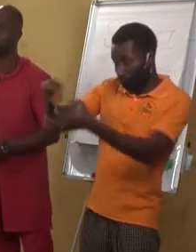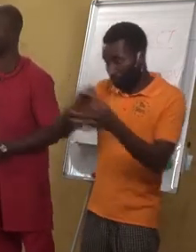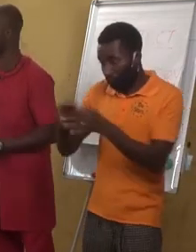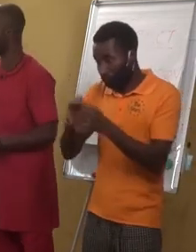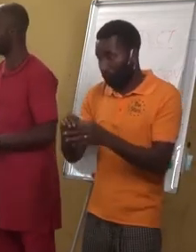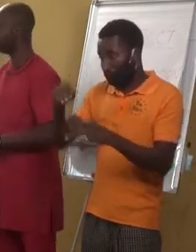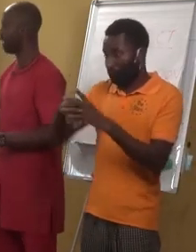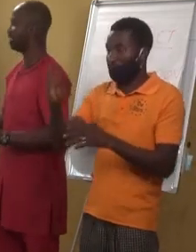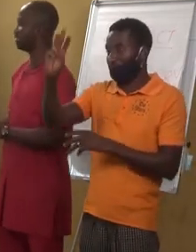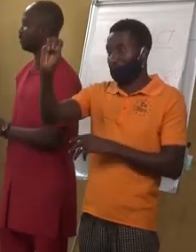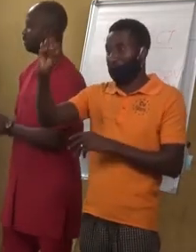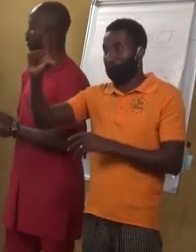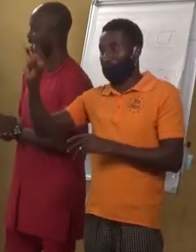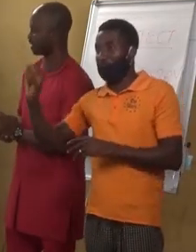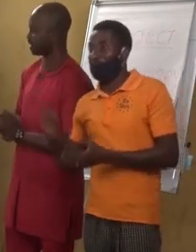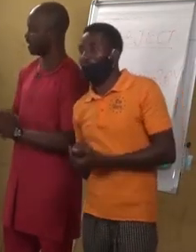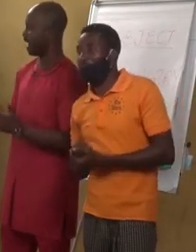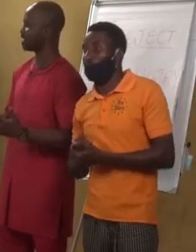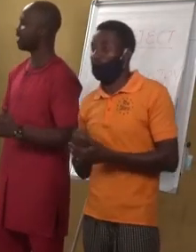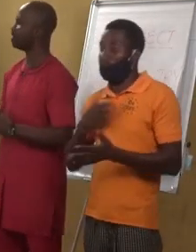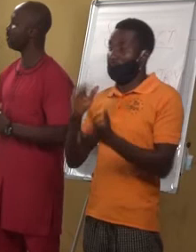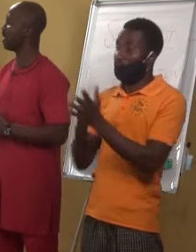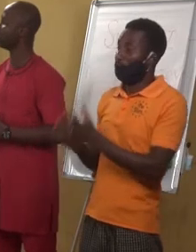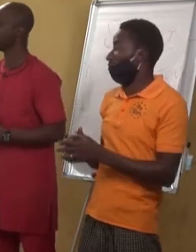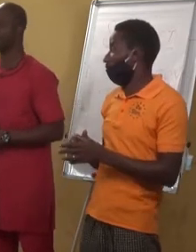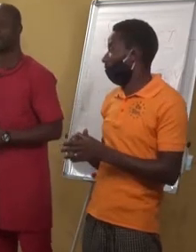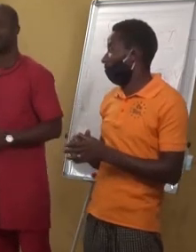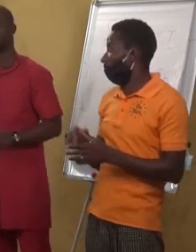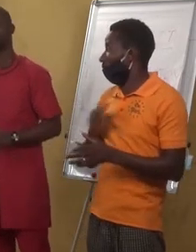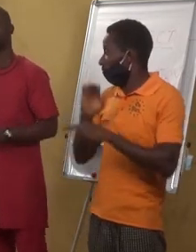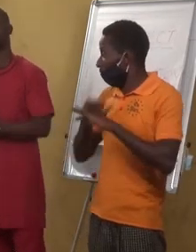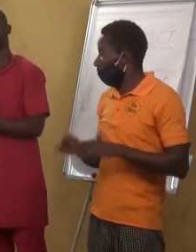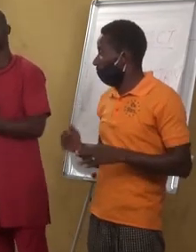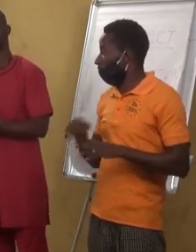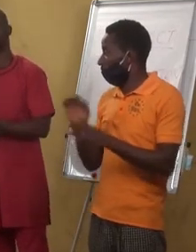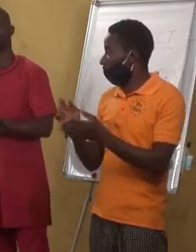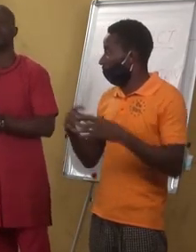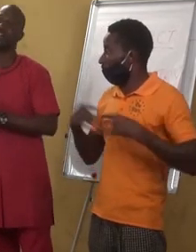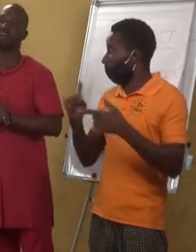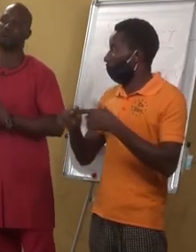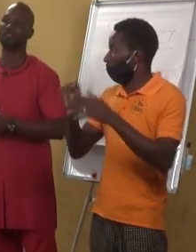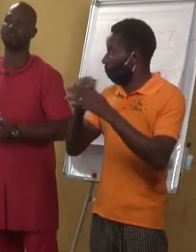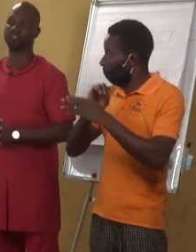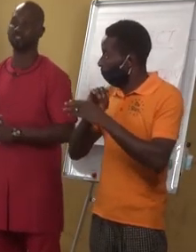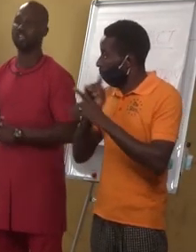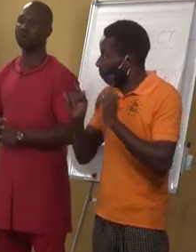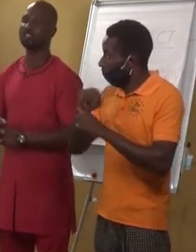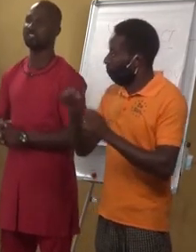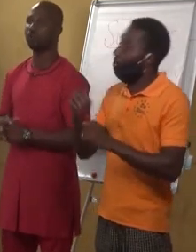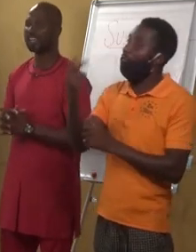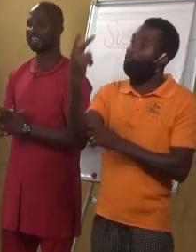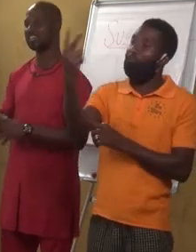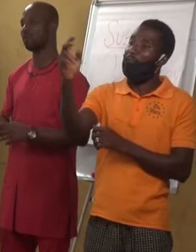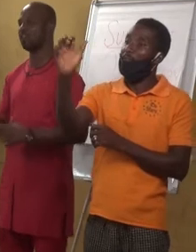the molecules. My distinguished students, as I round up my summary, I would like to quickly talk about van der Waals forces, which